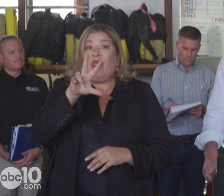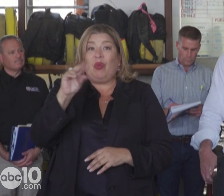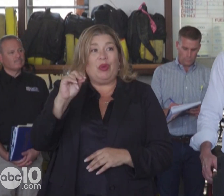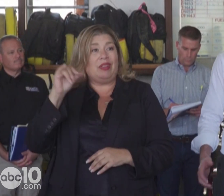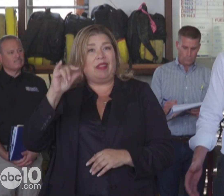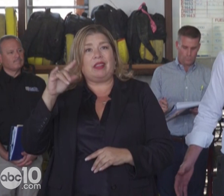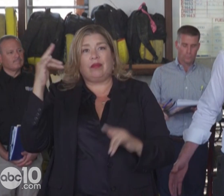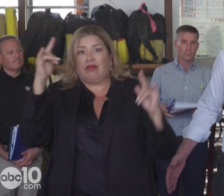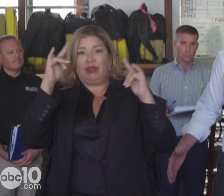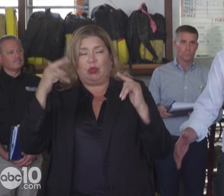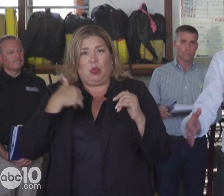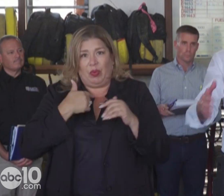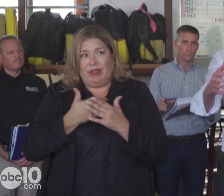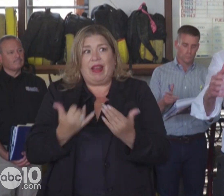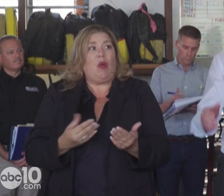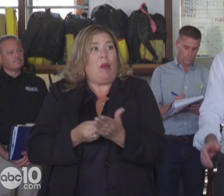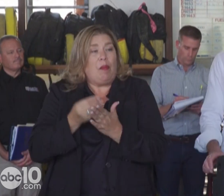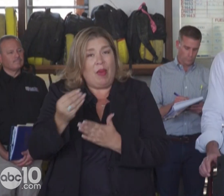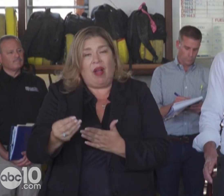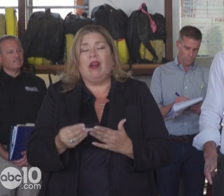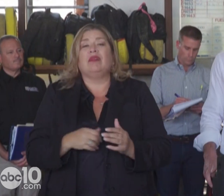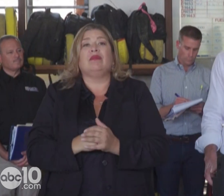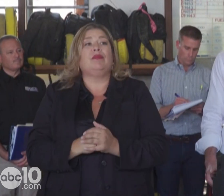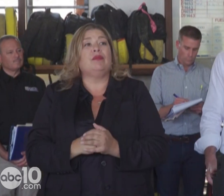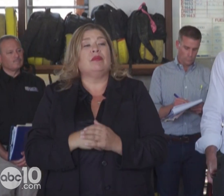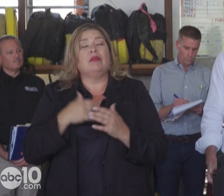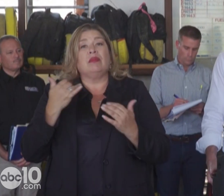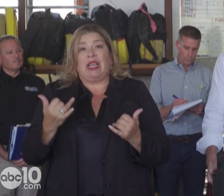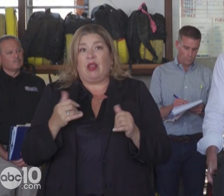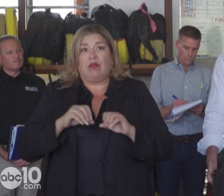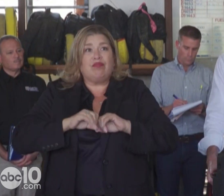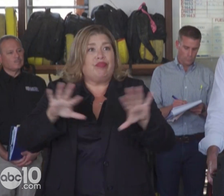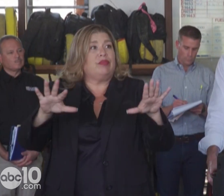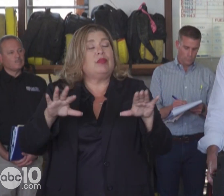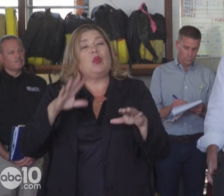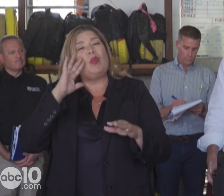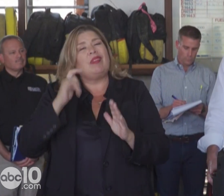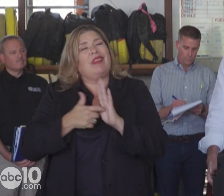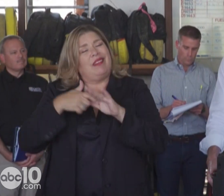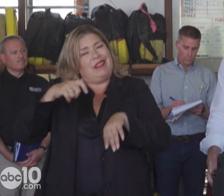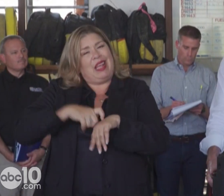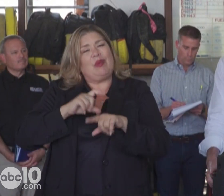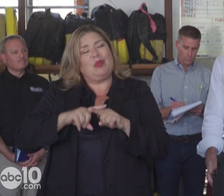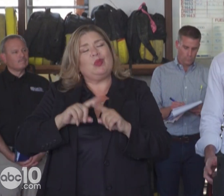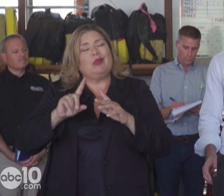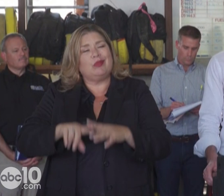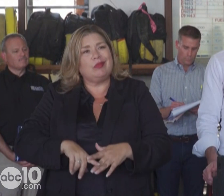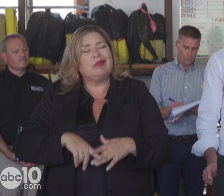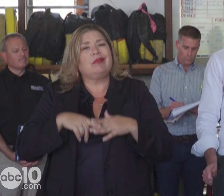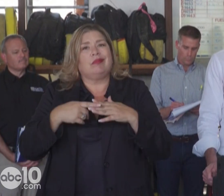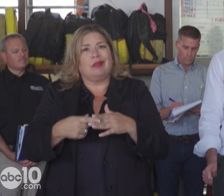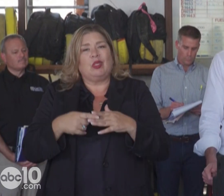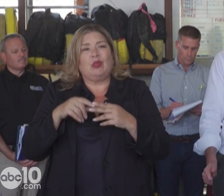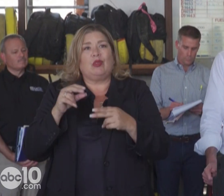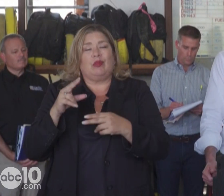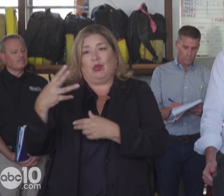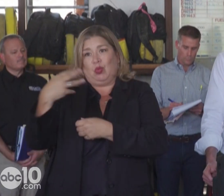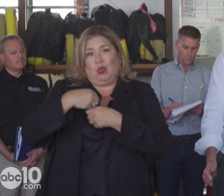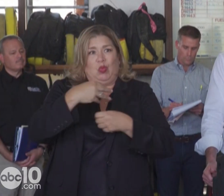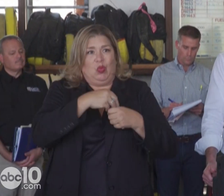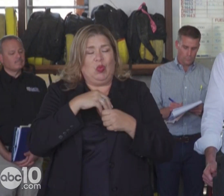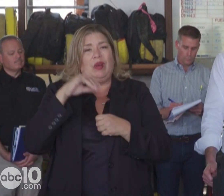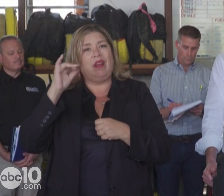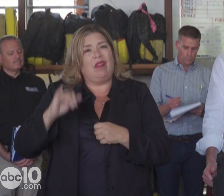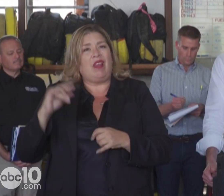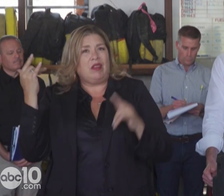them that we have procured that are now being rolled into the fleet. It will take some time to implement the inclusion of that